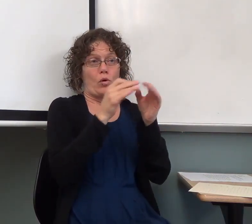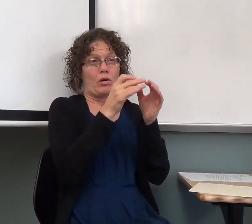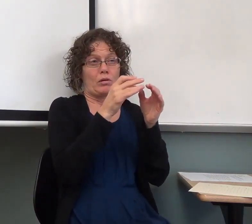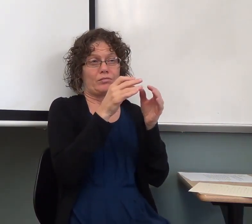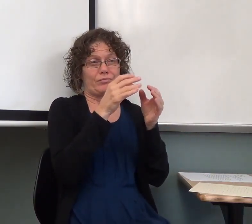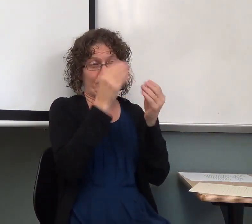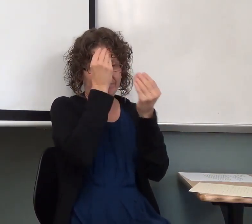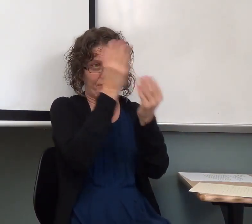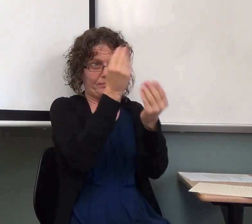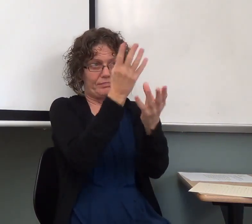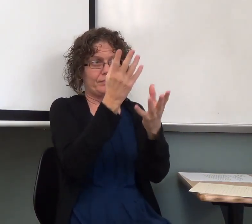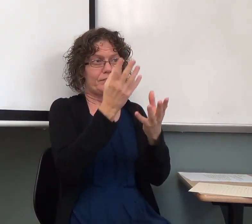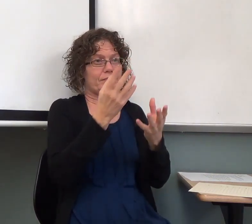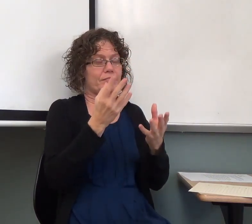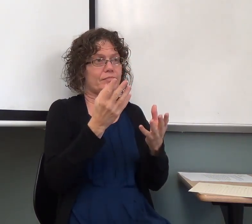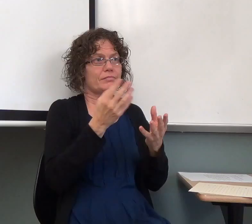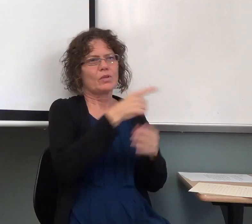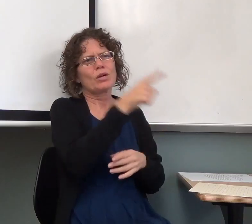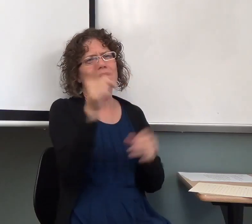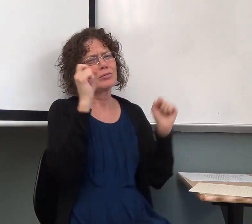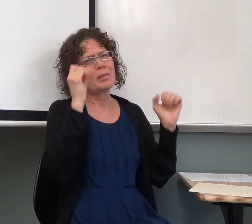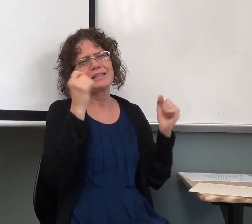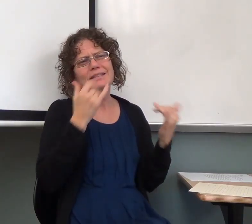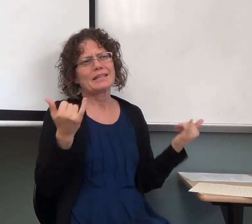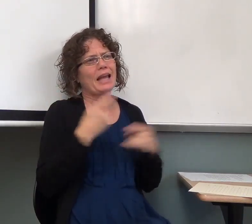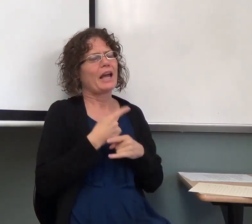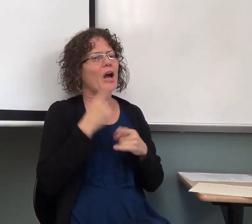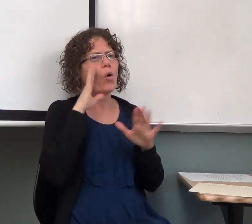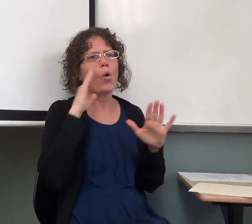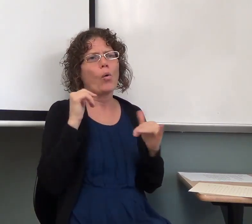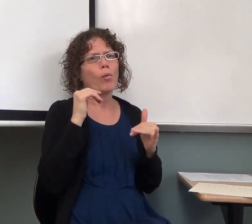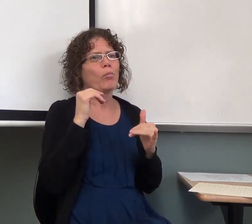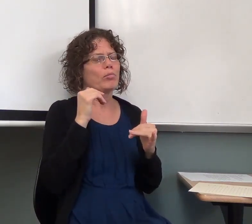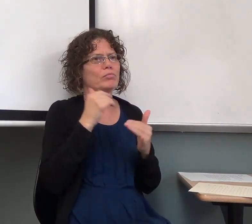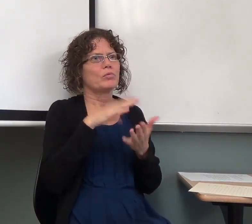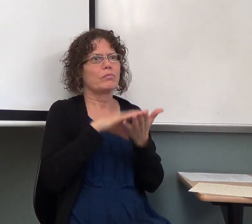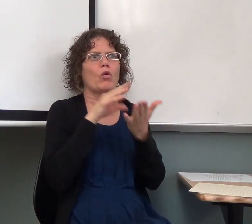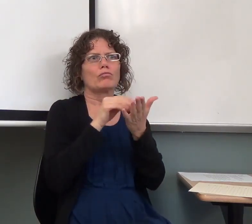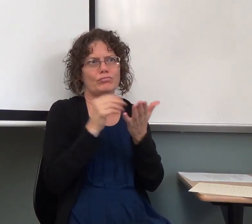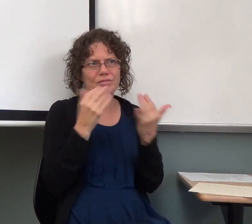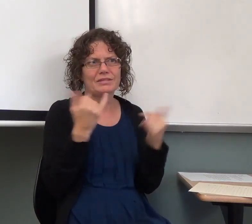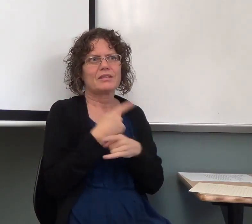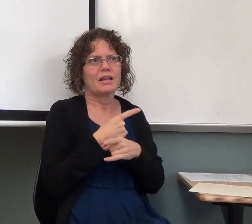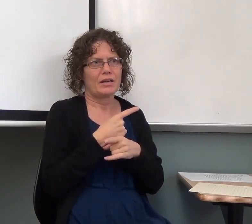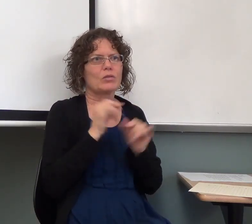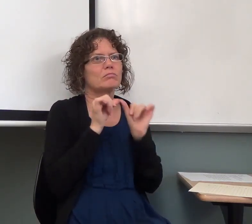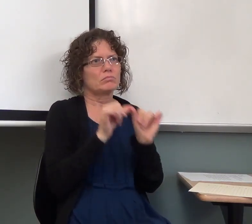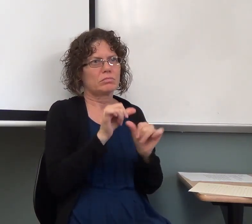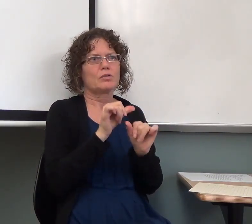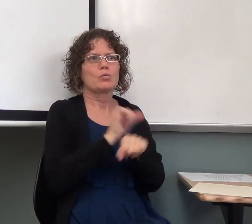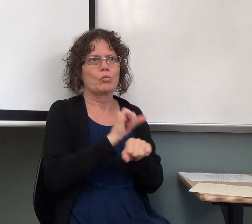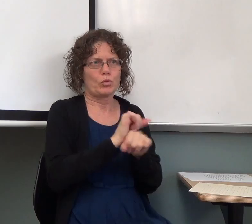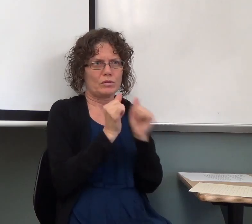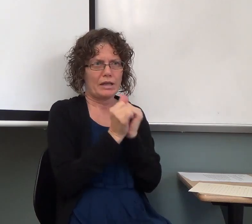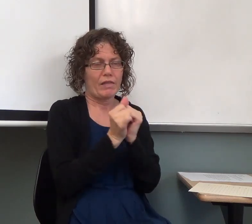guys, amazing today. Thank you very much. I hope that this has been helpful. And we're going to continue to work this way together so that you guys really learn